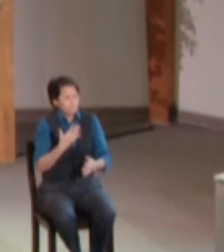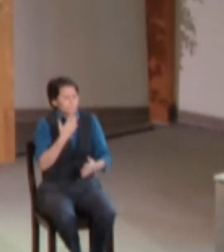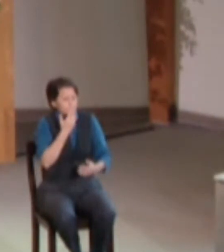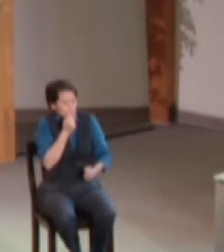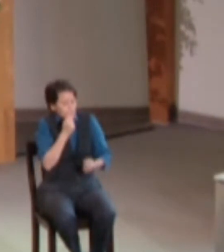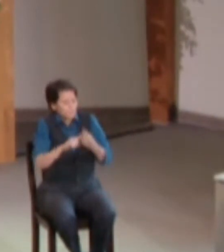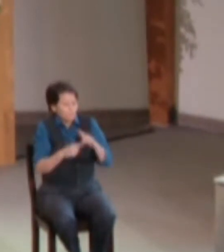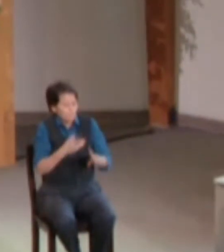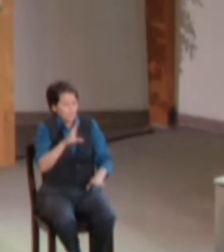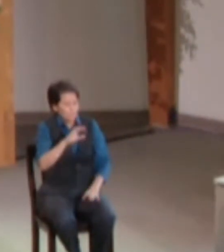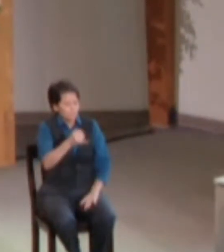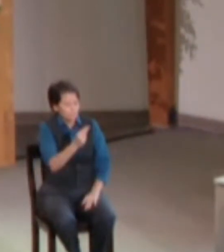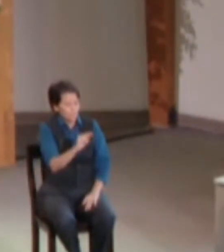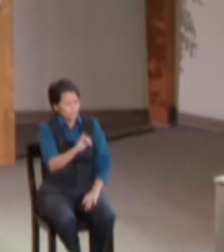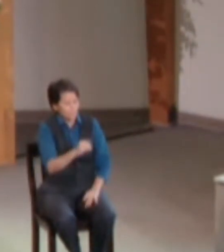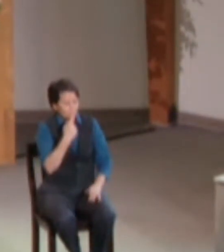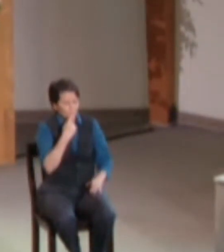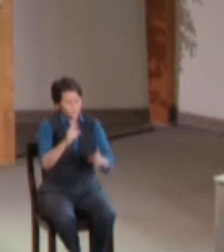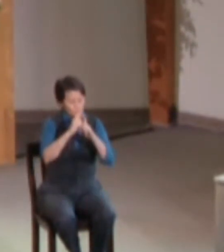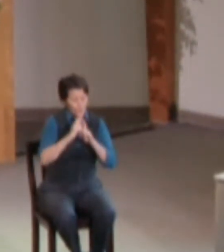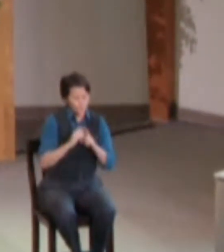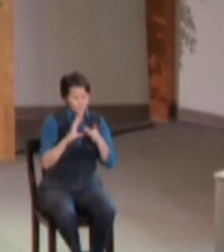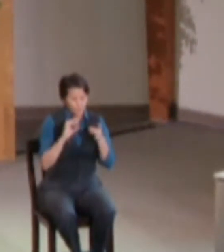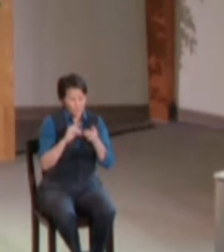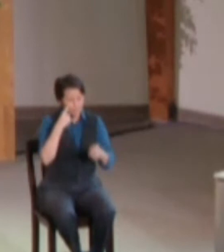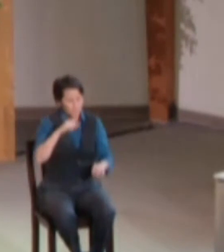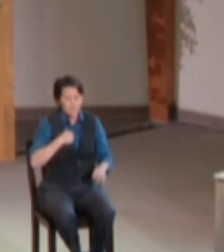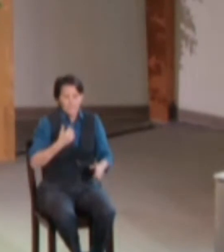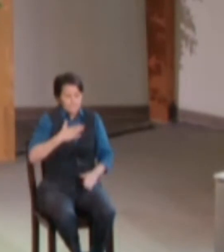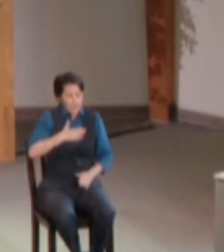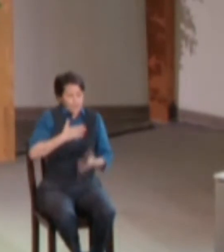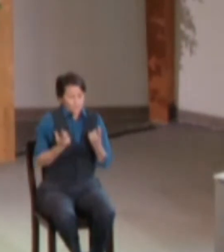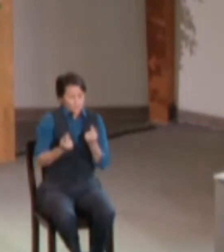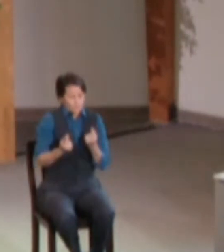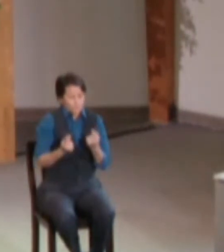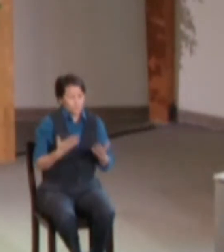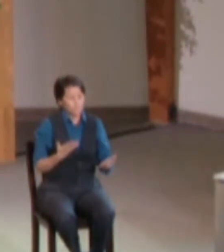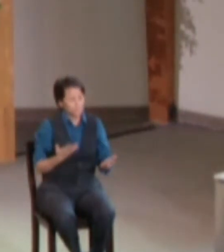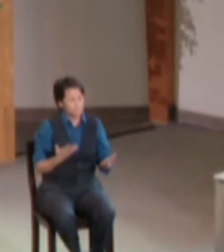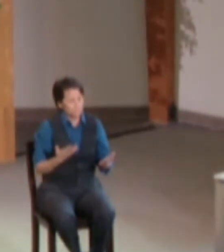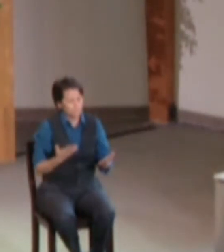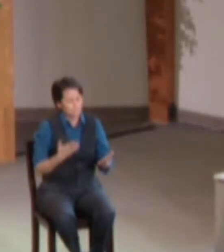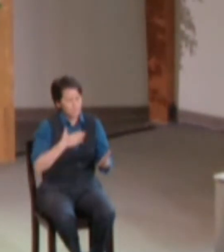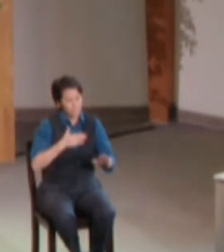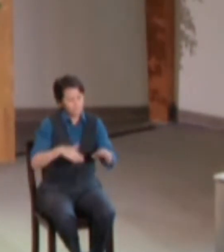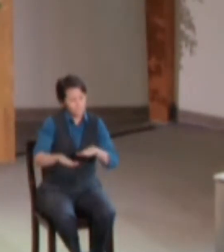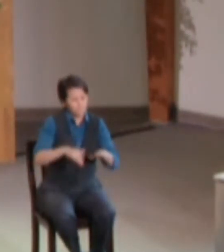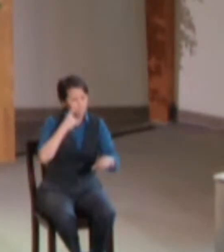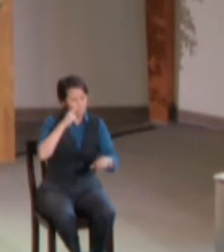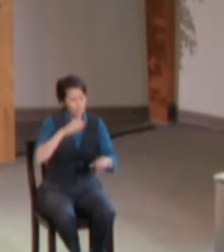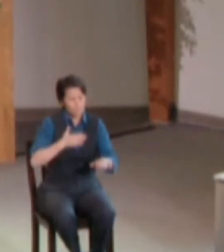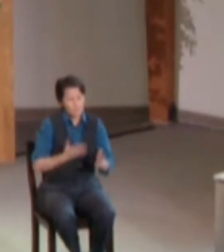we are about to receive. It's in what is mine to do. And that can begin right